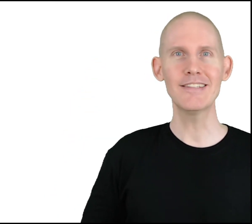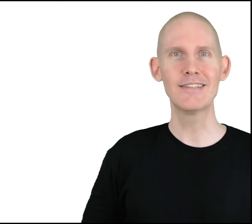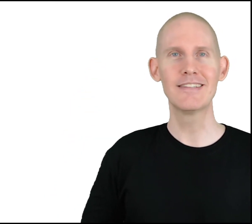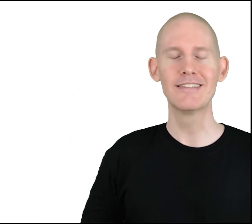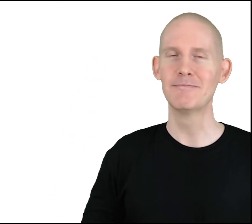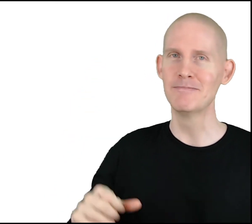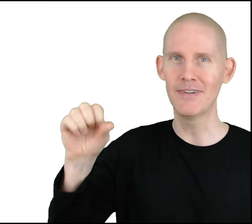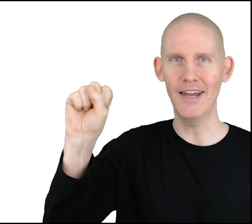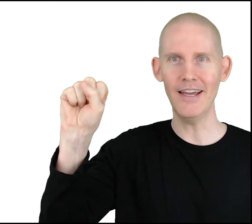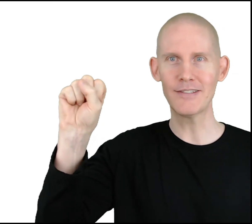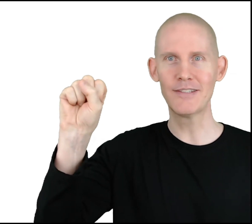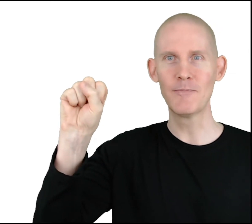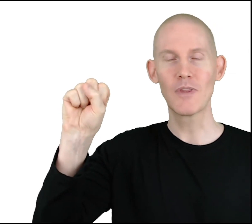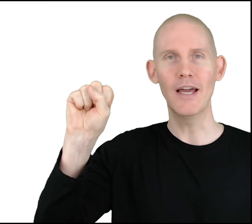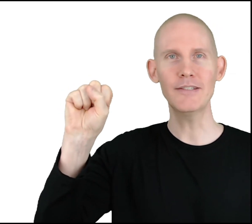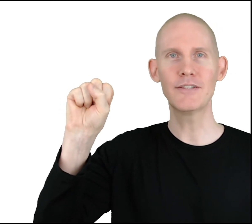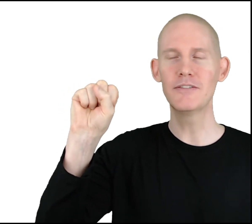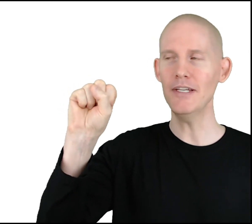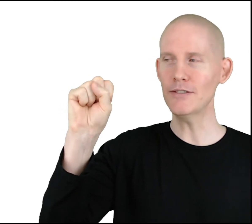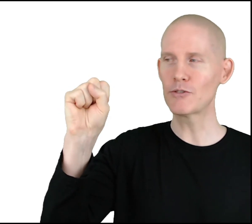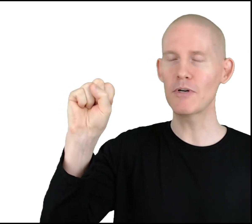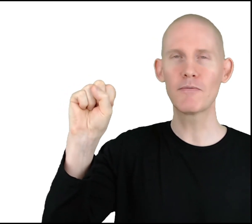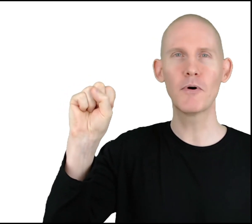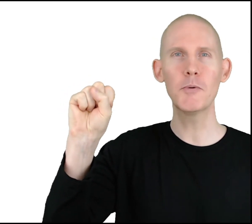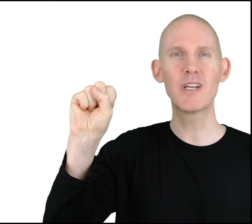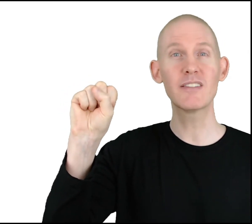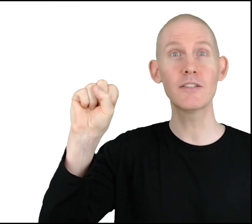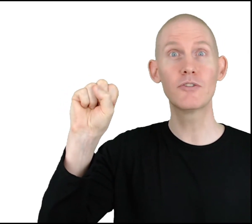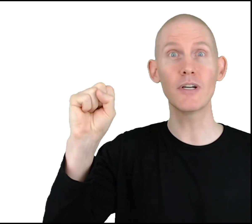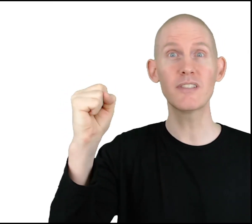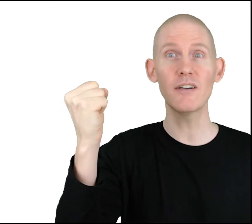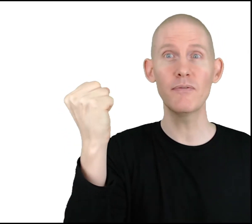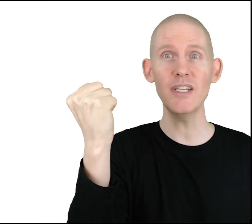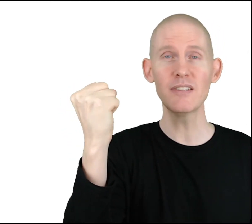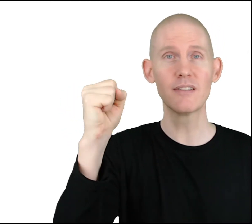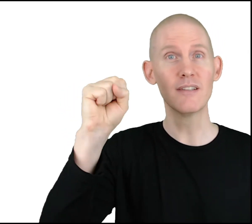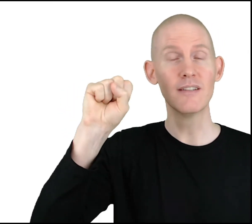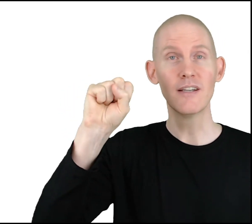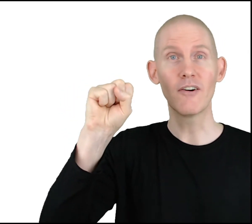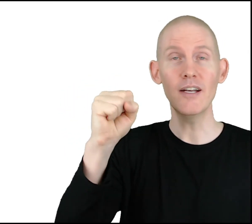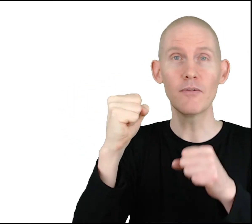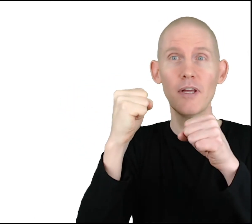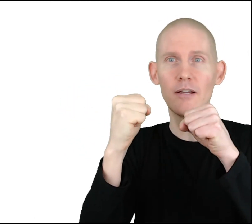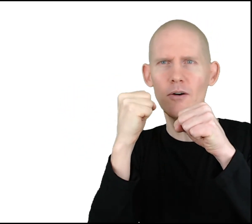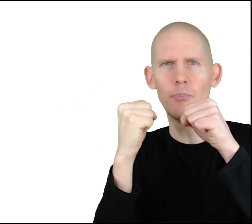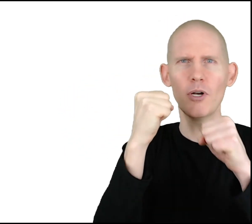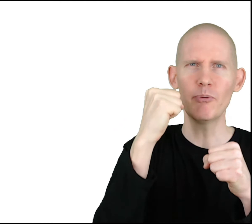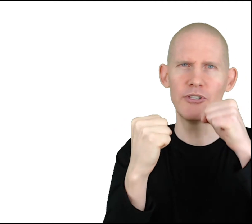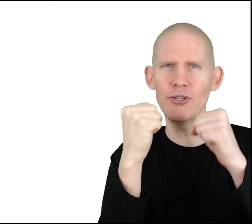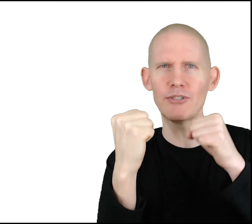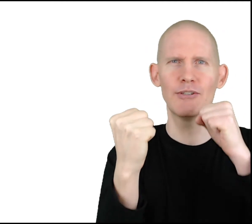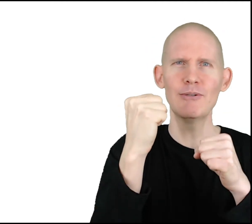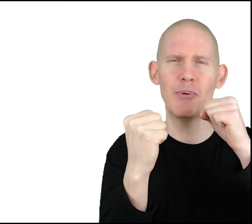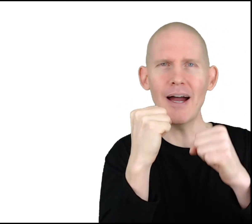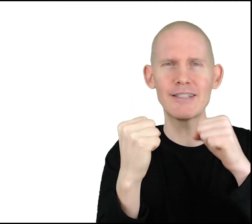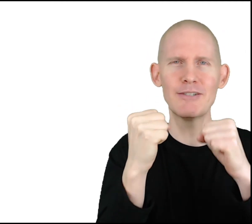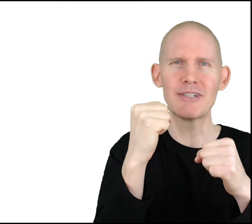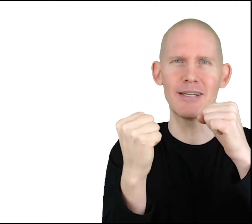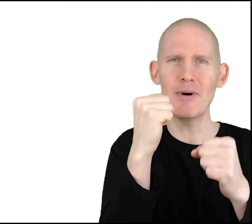S. S. S is nice and straightforward because it's just a fist, right? If you're like, put up your dukes, can do boxing or kickboxing